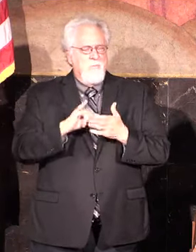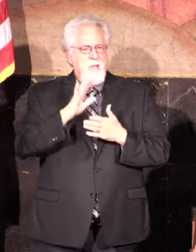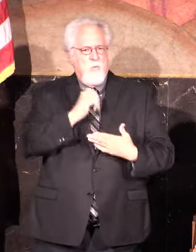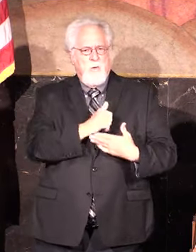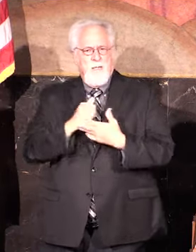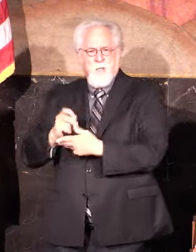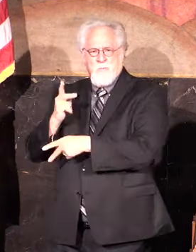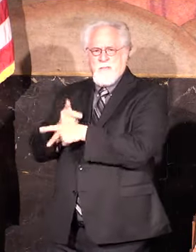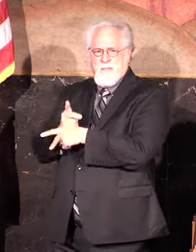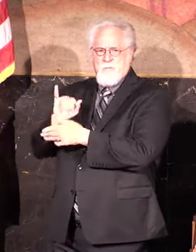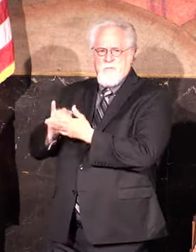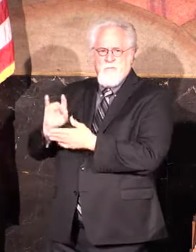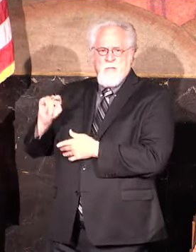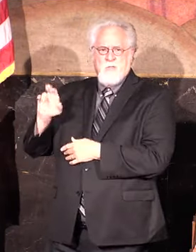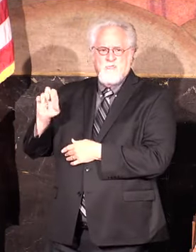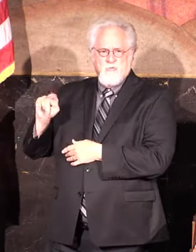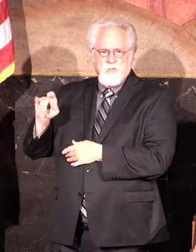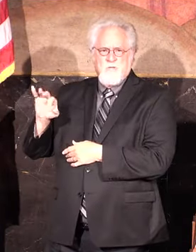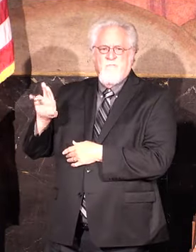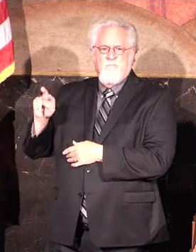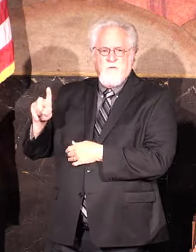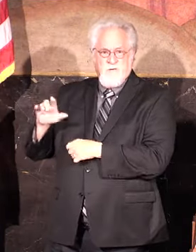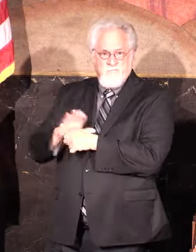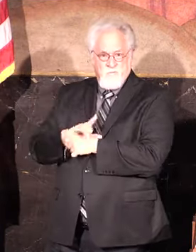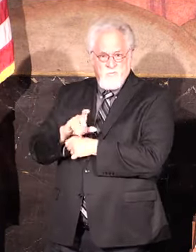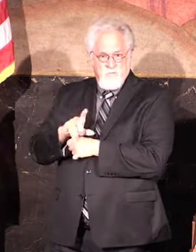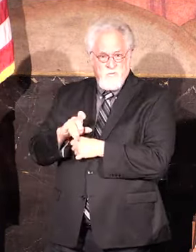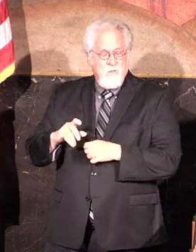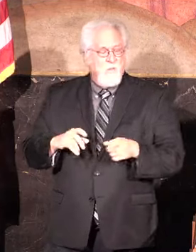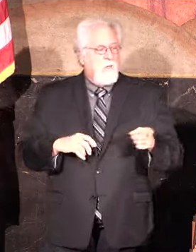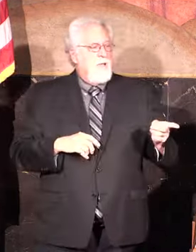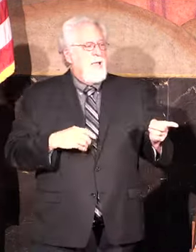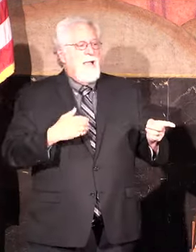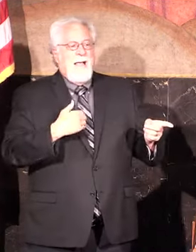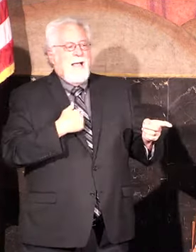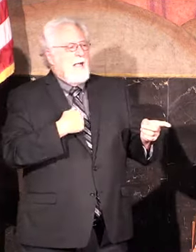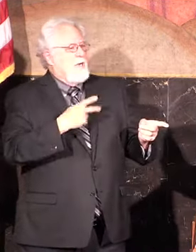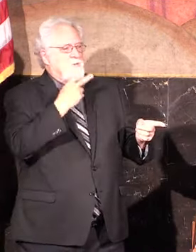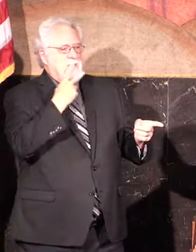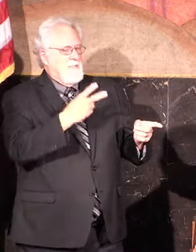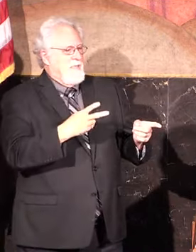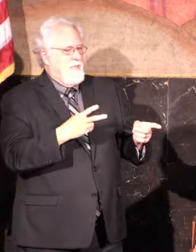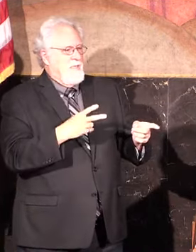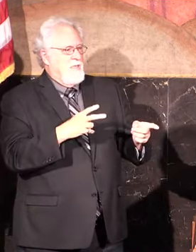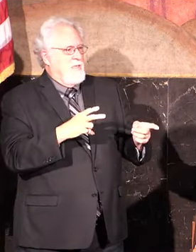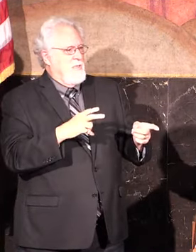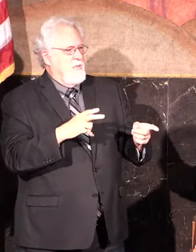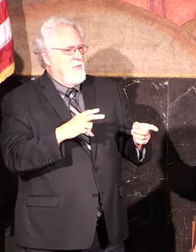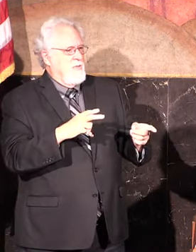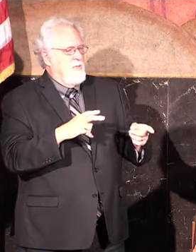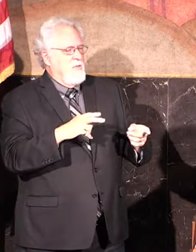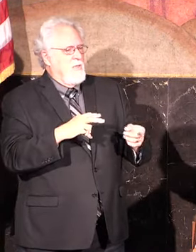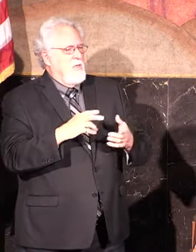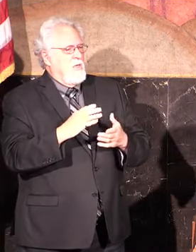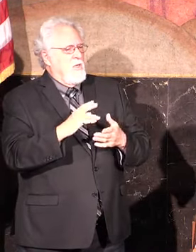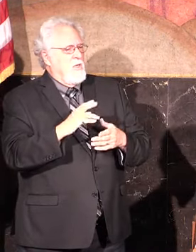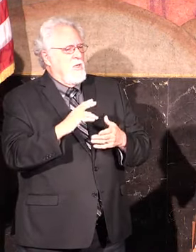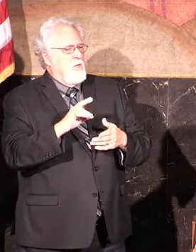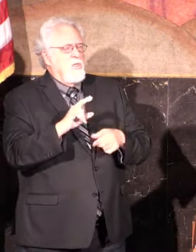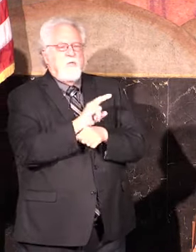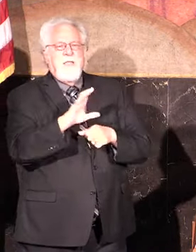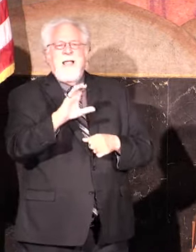the unemployment trust fund solvent? I don't see it on the portion of the CARES Act